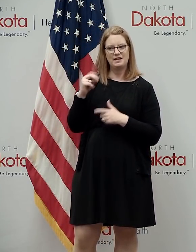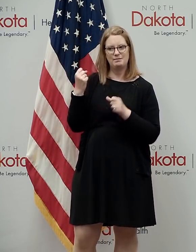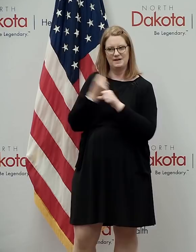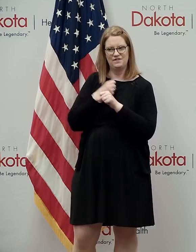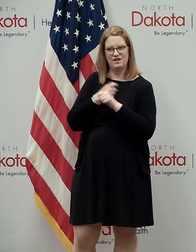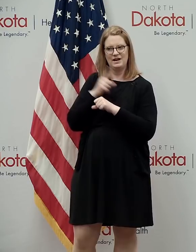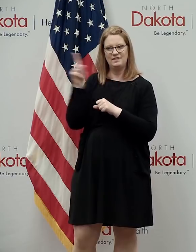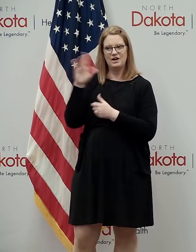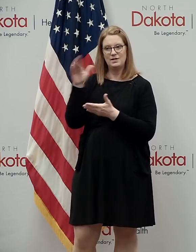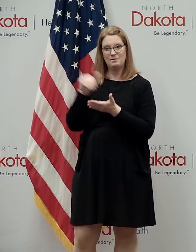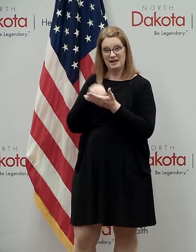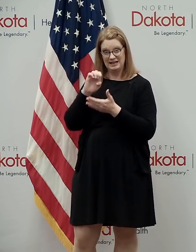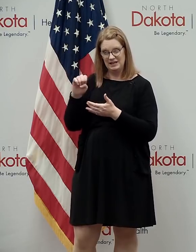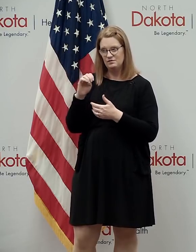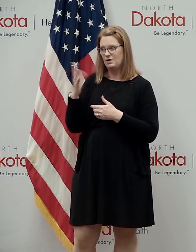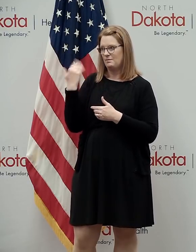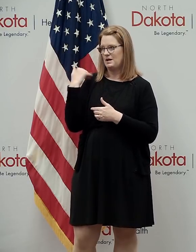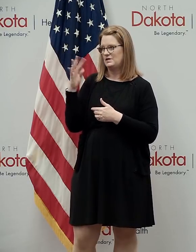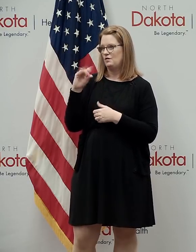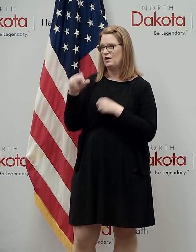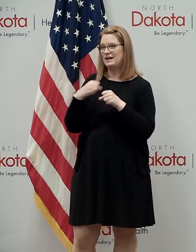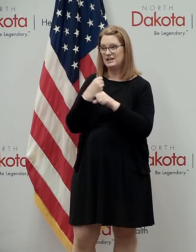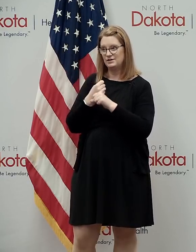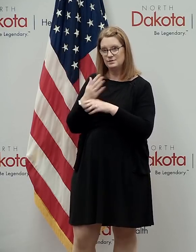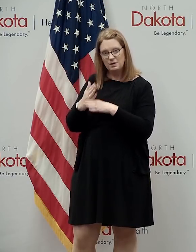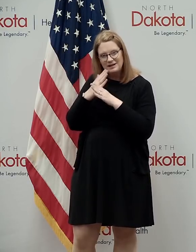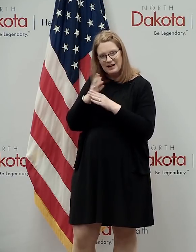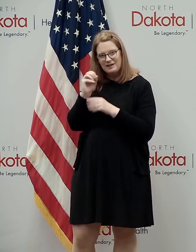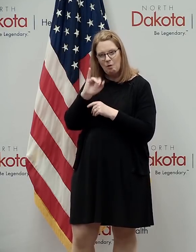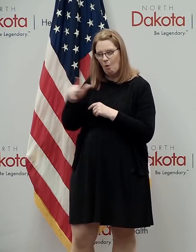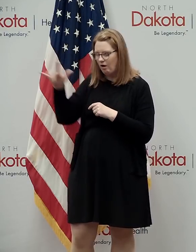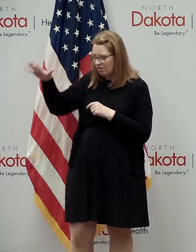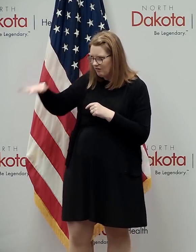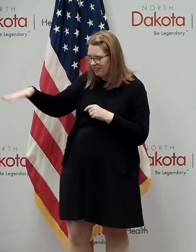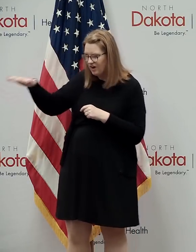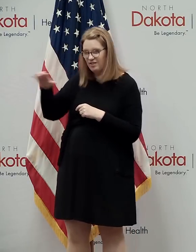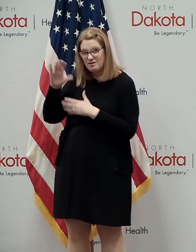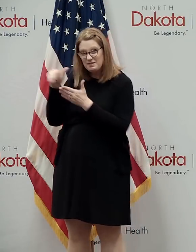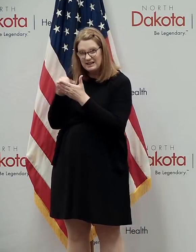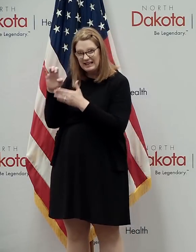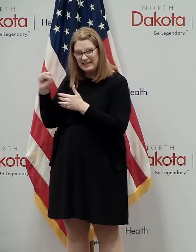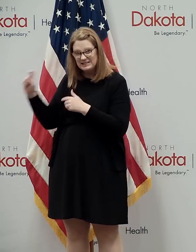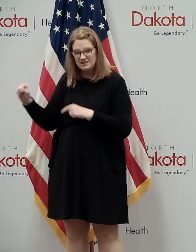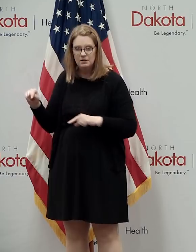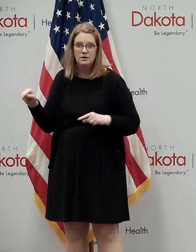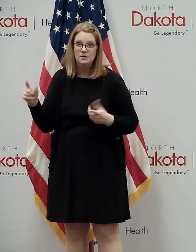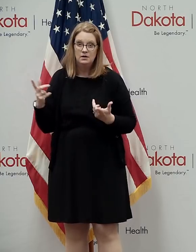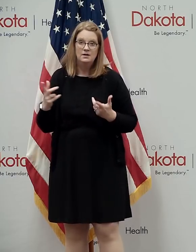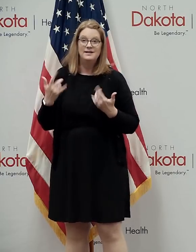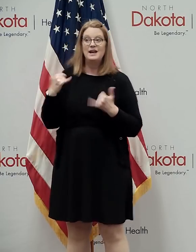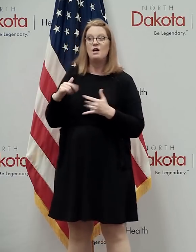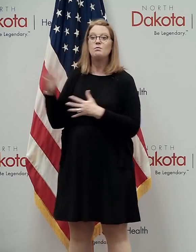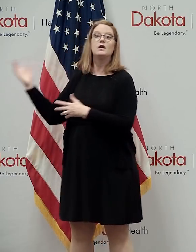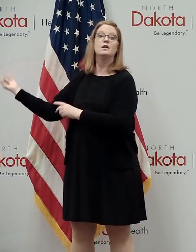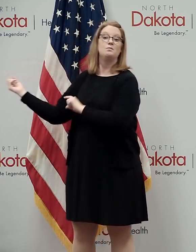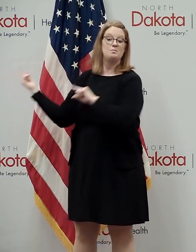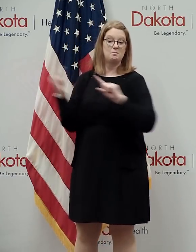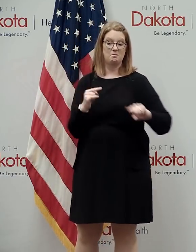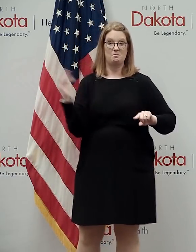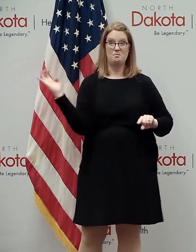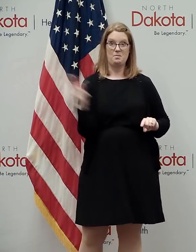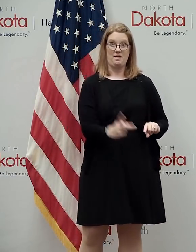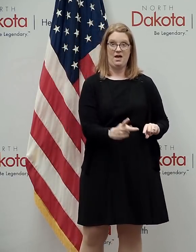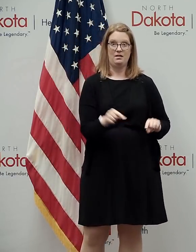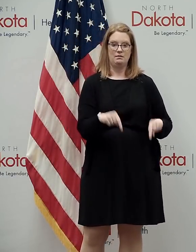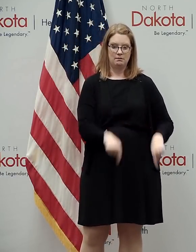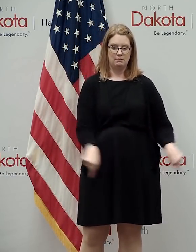years protecting oil lanes. I mean, we finally were in a position to do that, and then this comes along, and we're going to allow